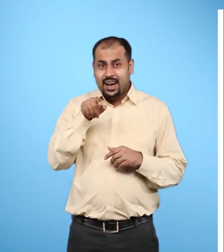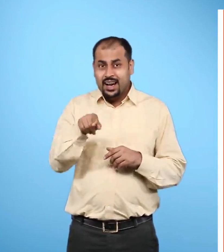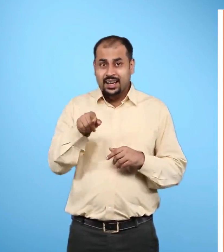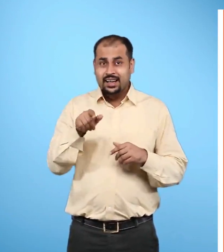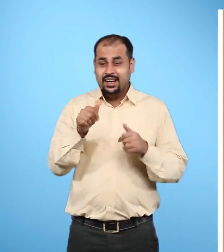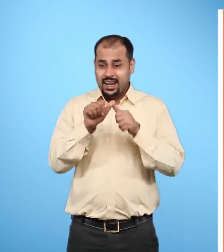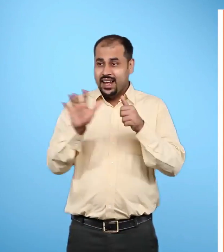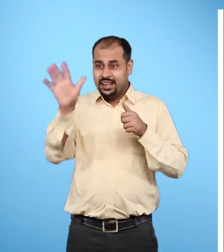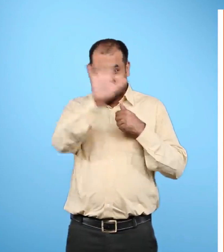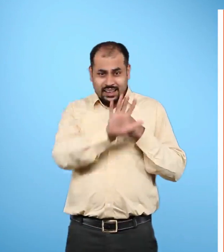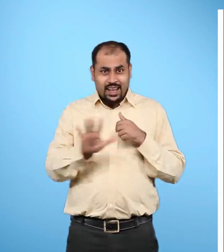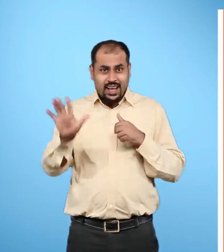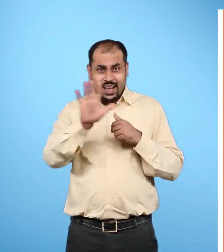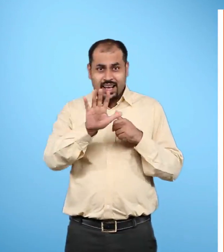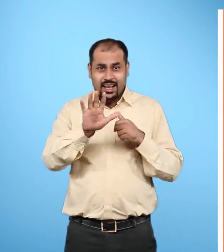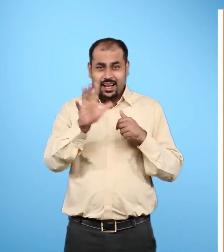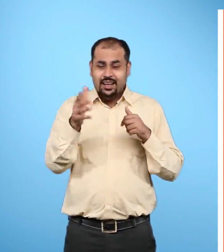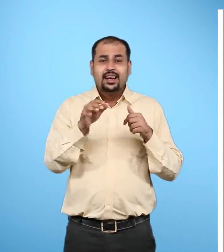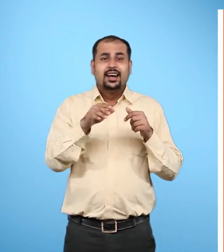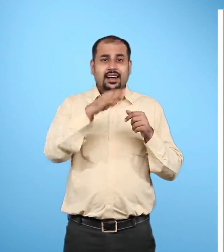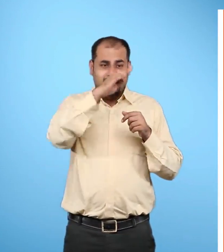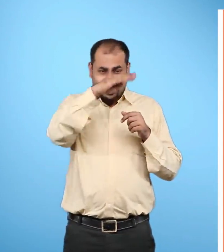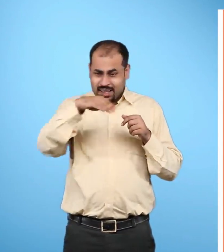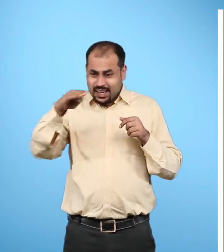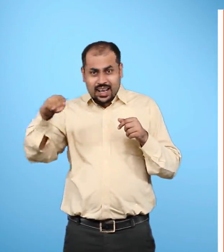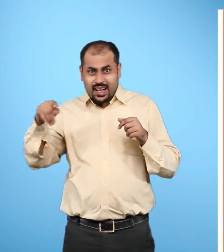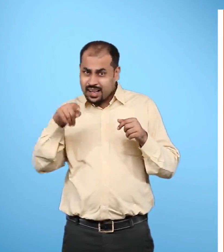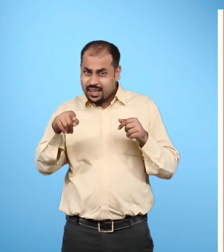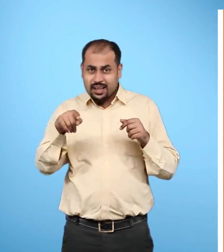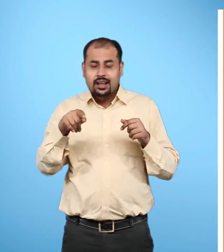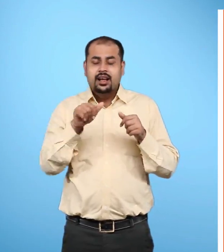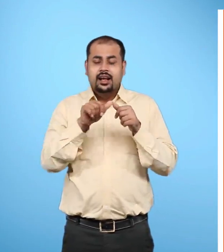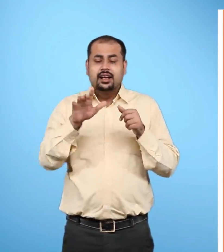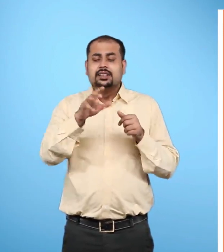so its area is dash square centimeters.